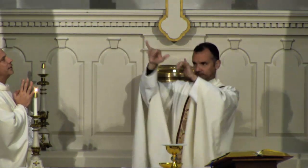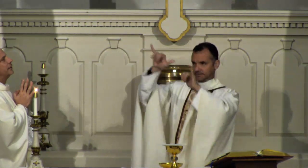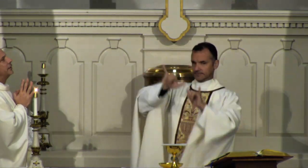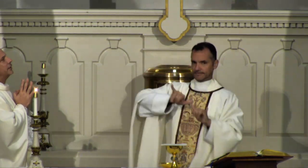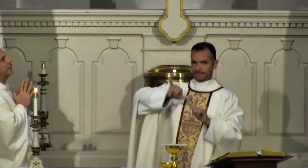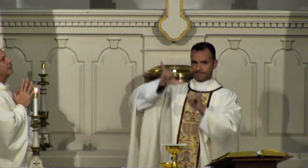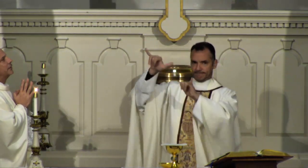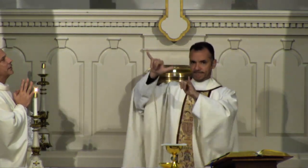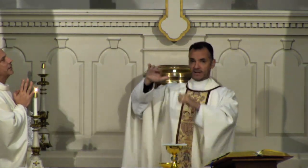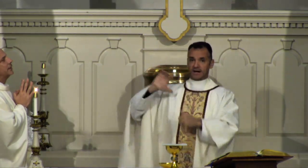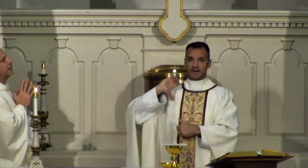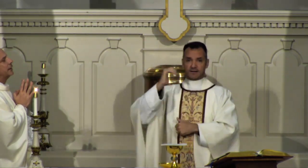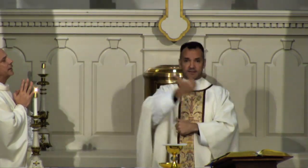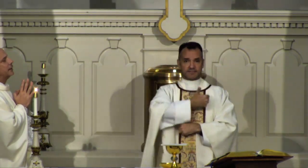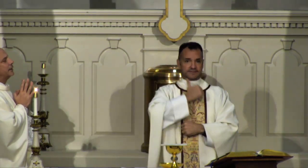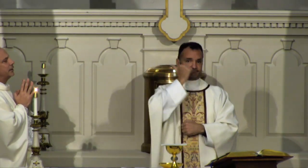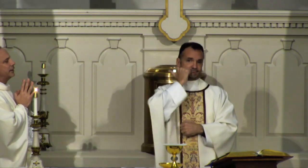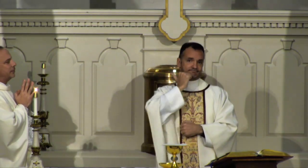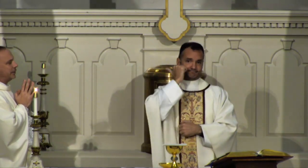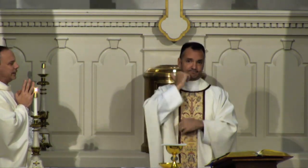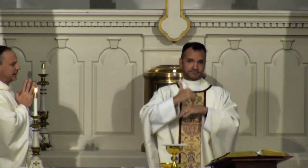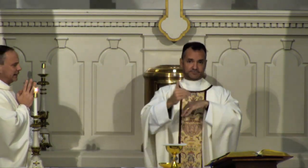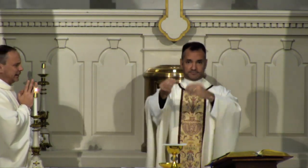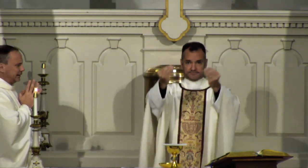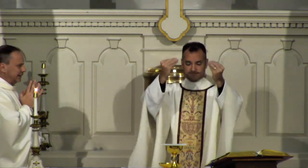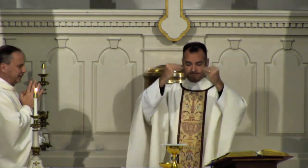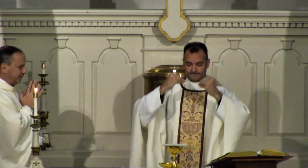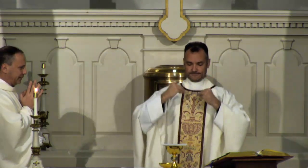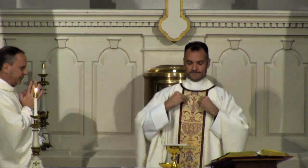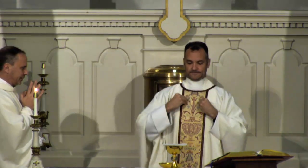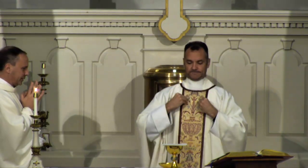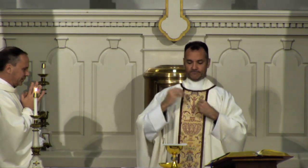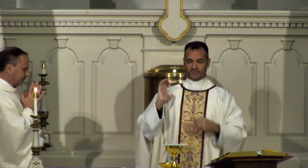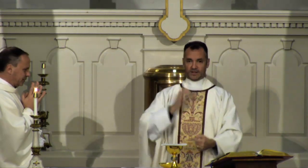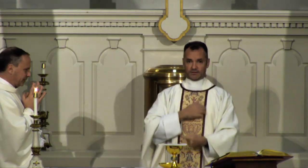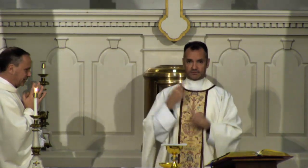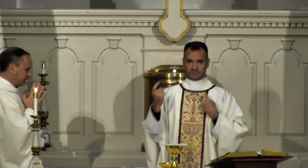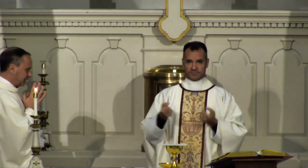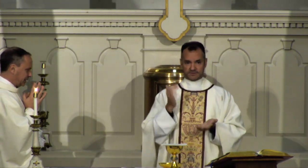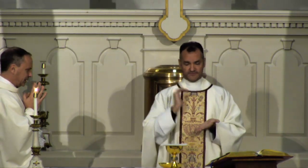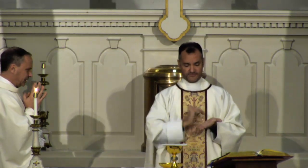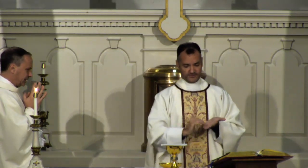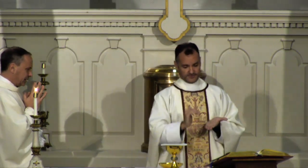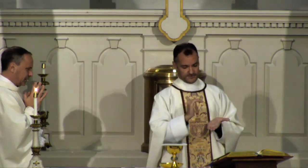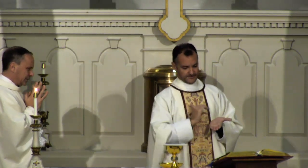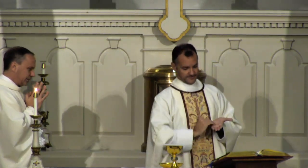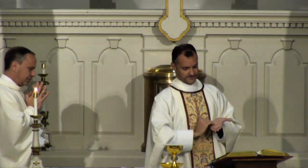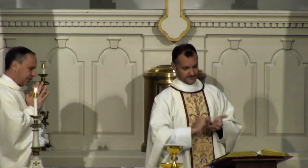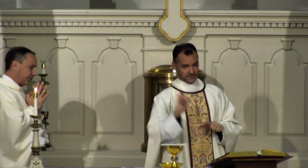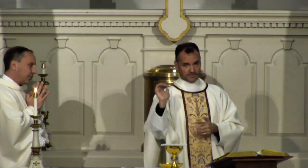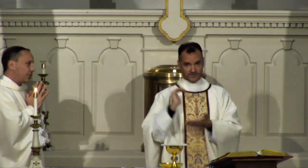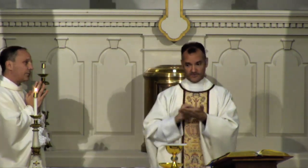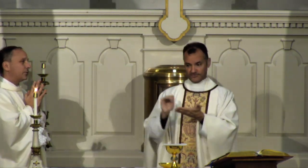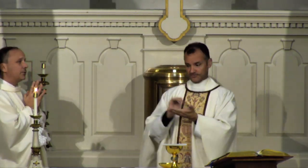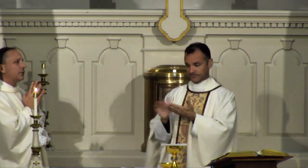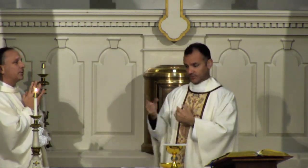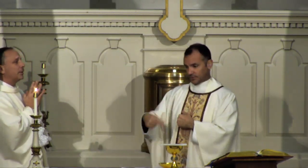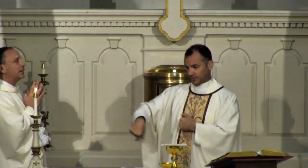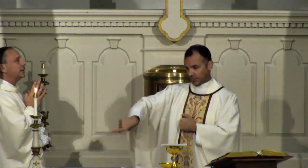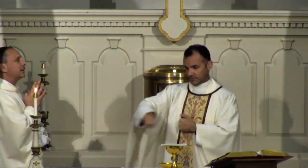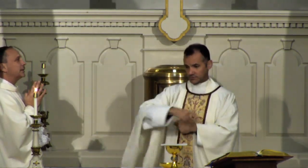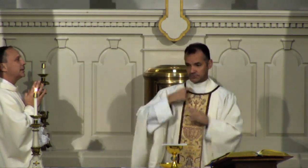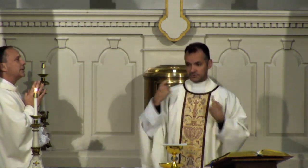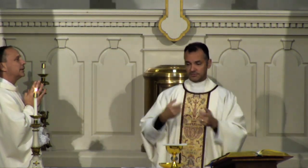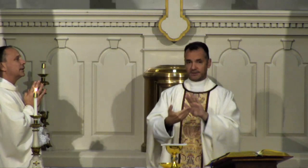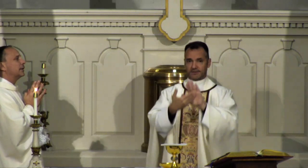heaven. Give us this day our daily bread, and forgive us our trespasses, as we forgive those who